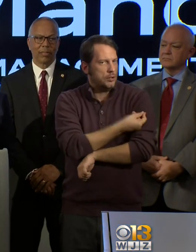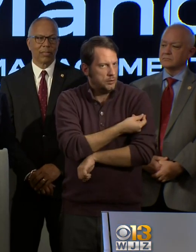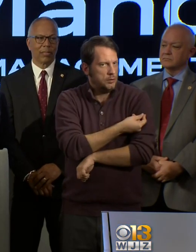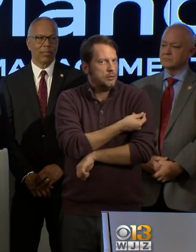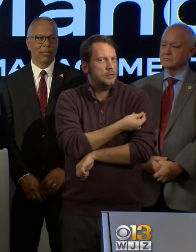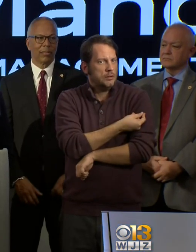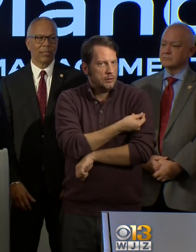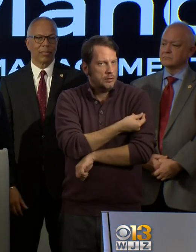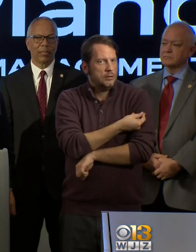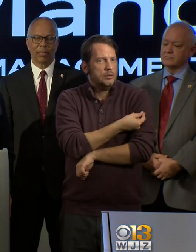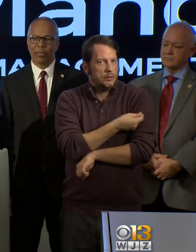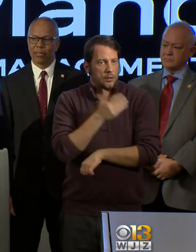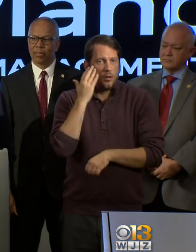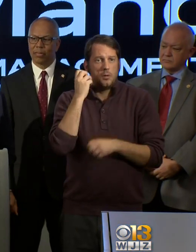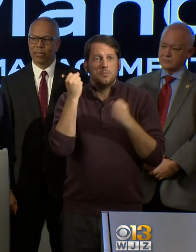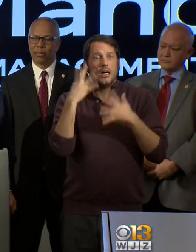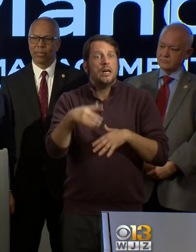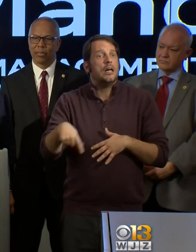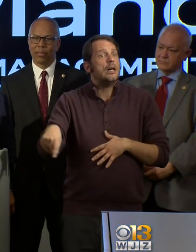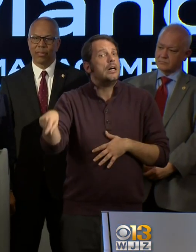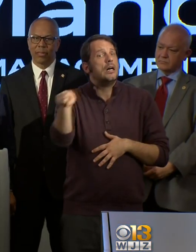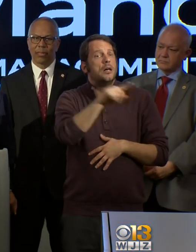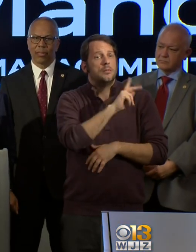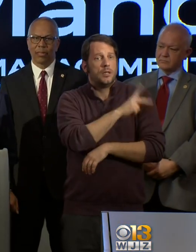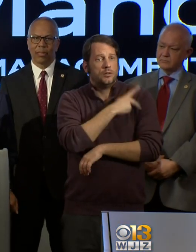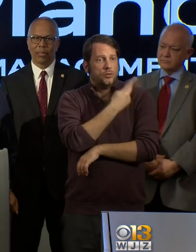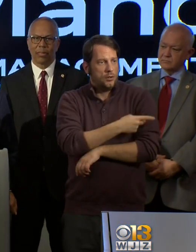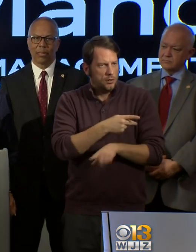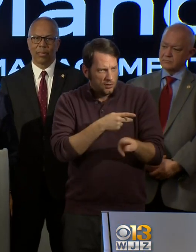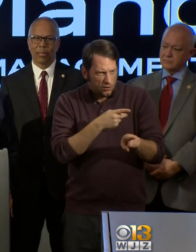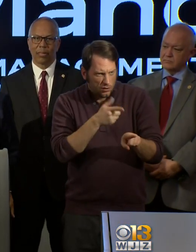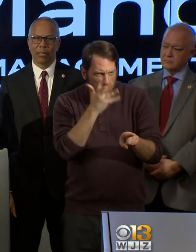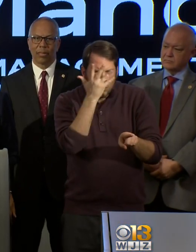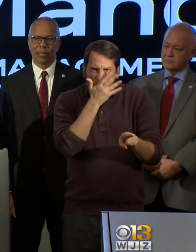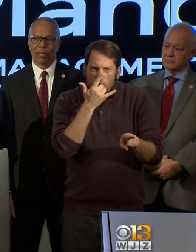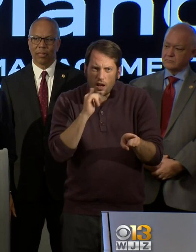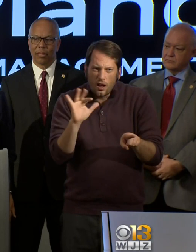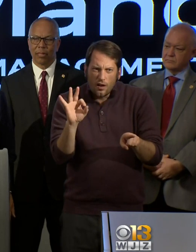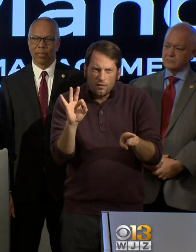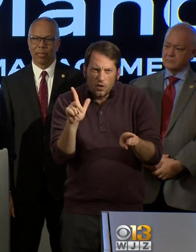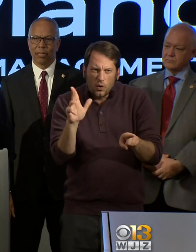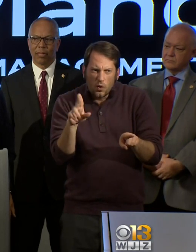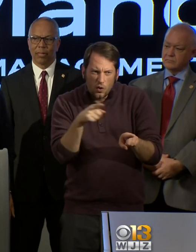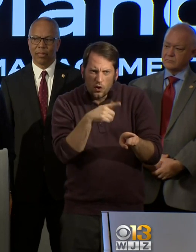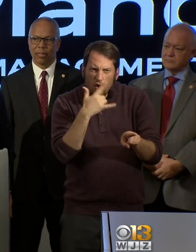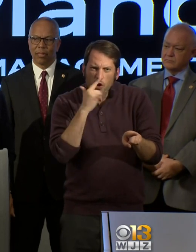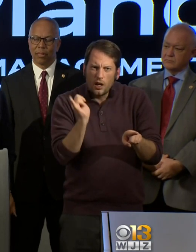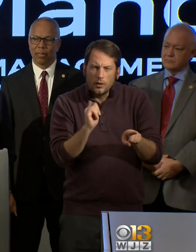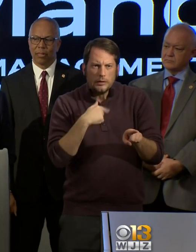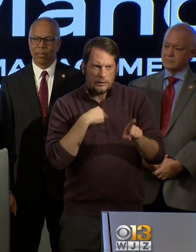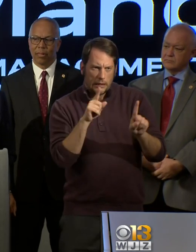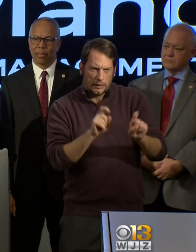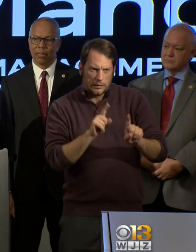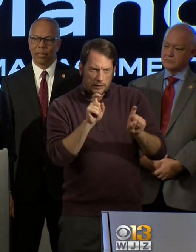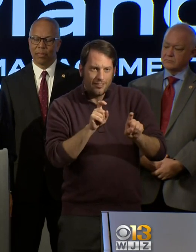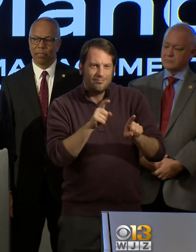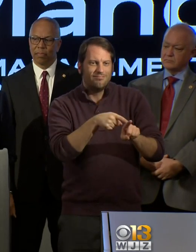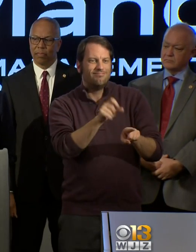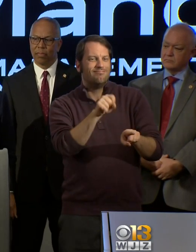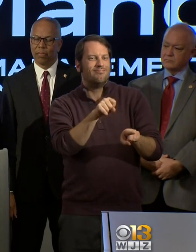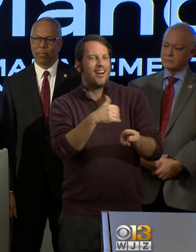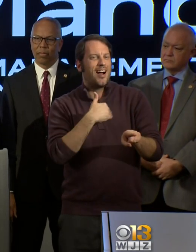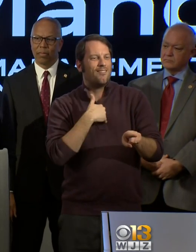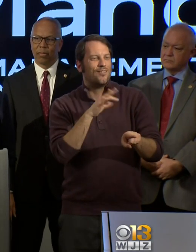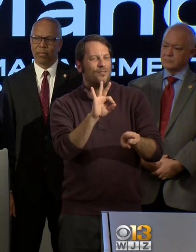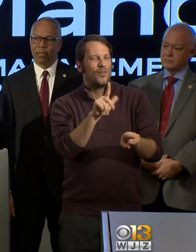in doctor's offices, in emergency rooms with flu-like symptoms, and they have the flu. We have tested them and they have the flu. So this is still